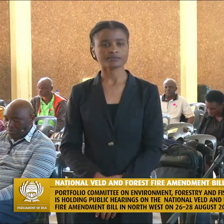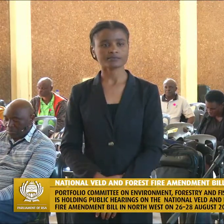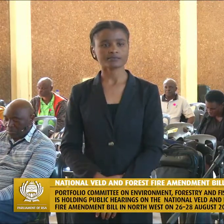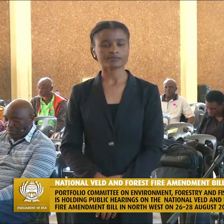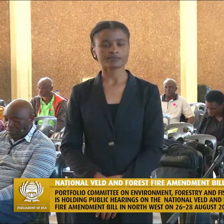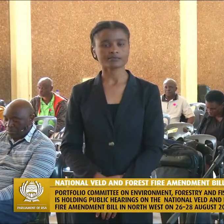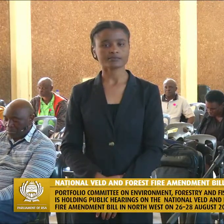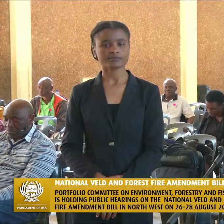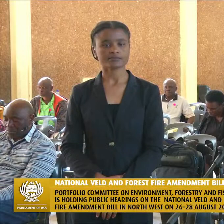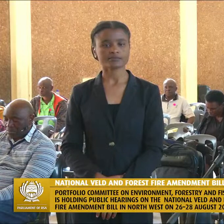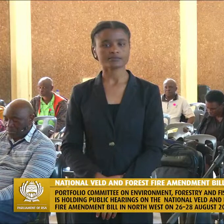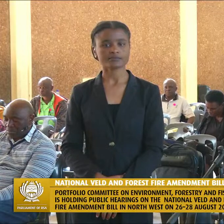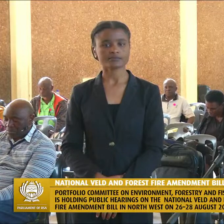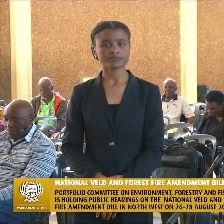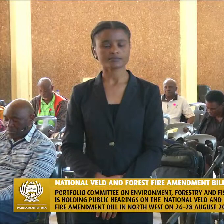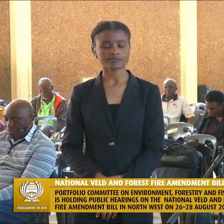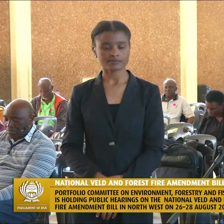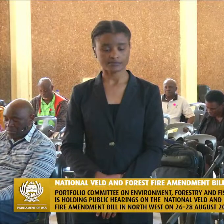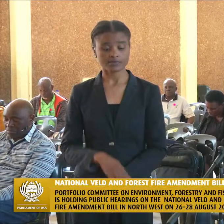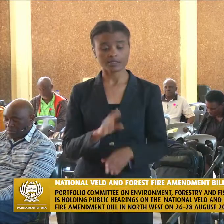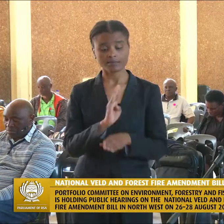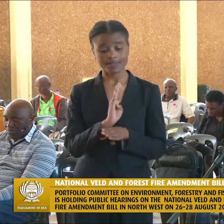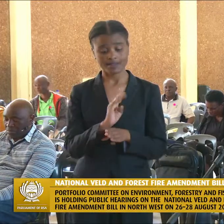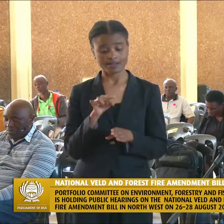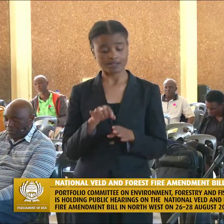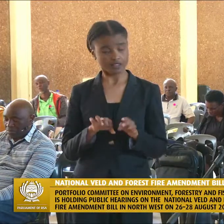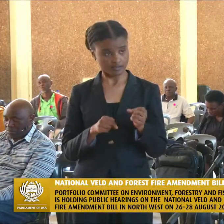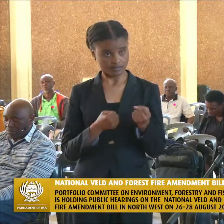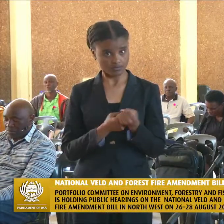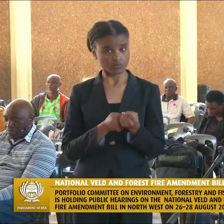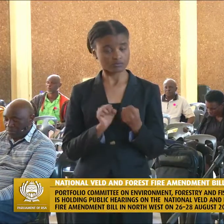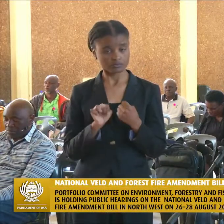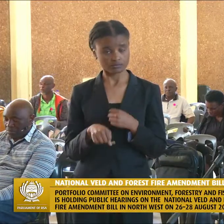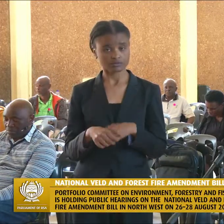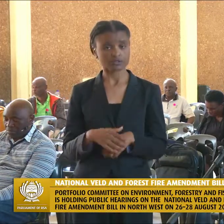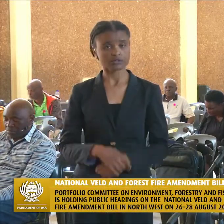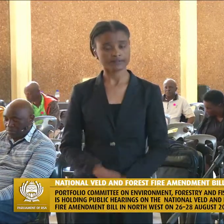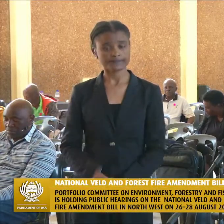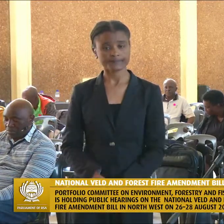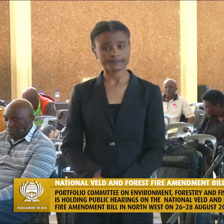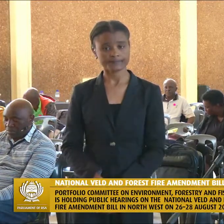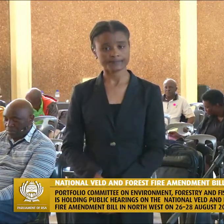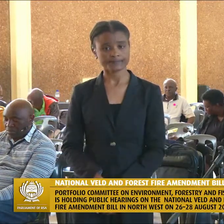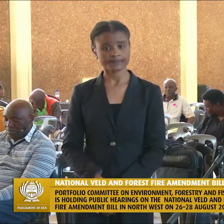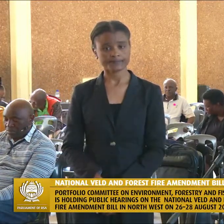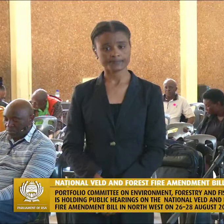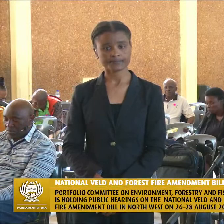these are mnp we support this bill and another thing